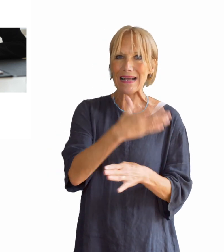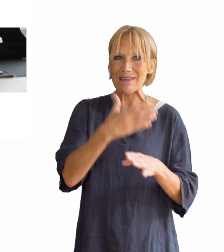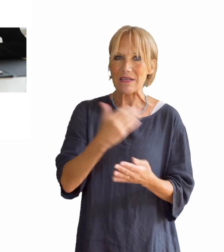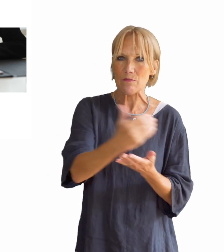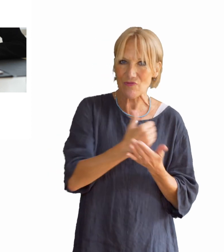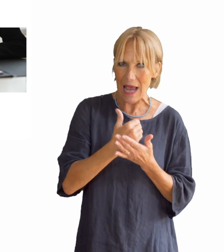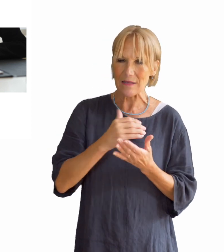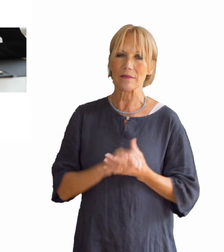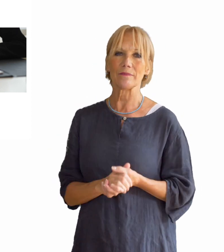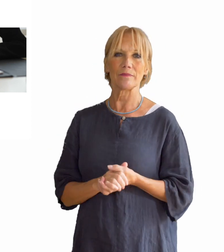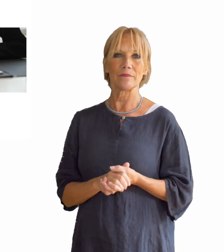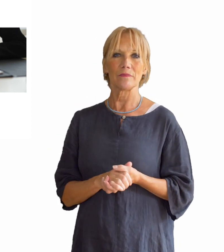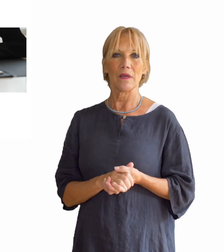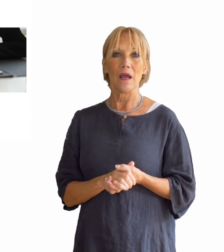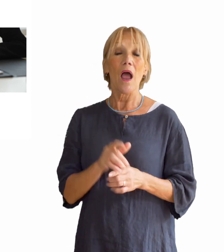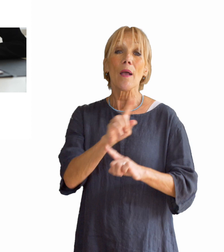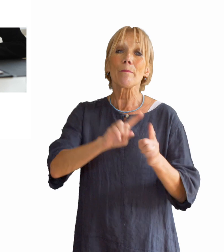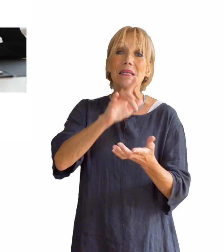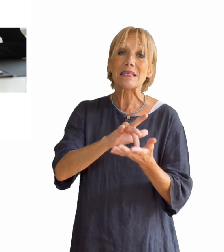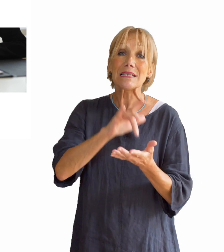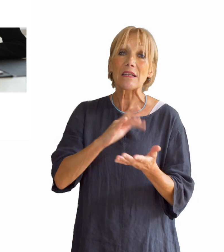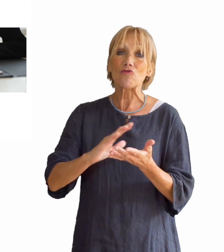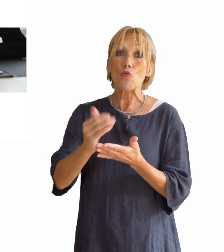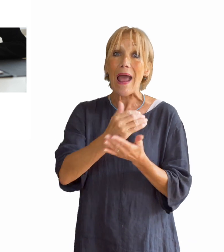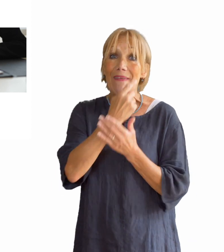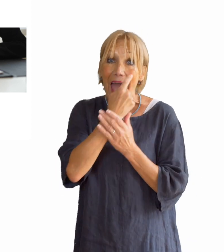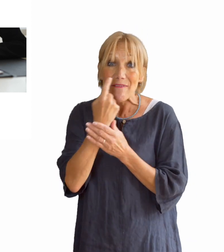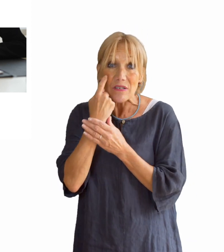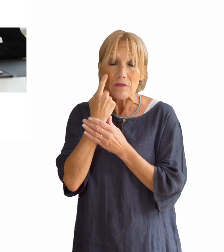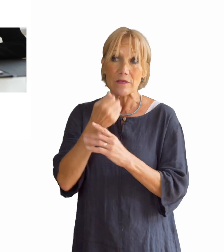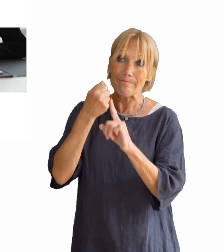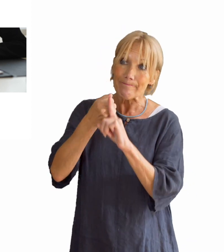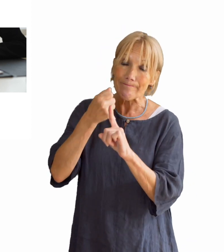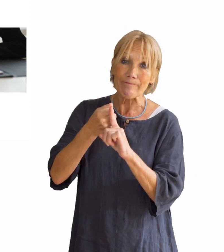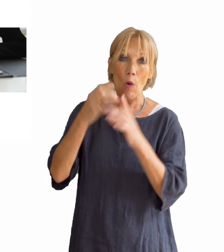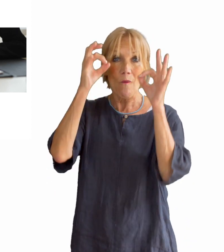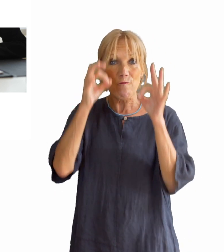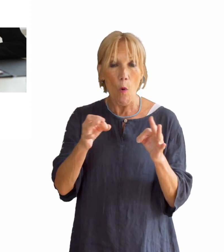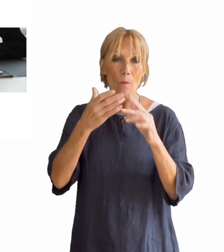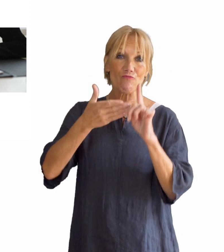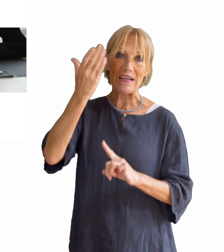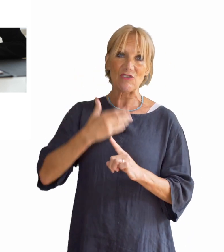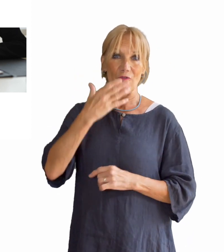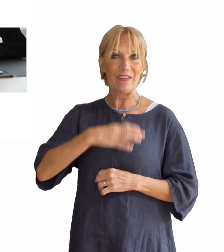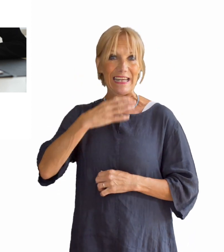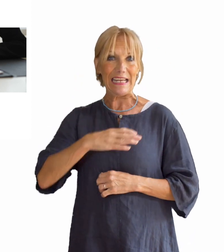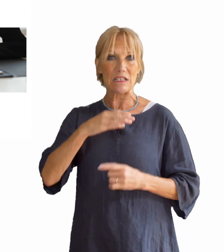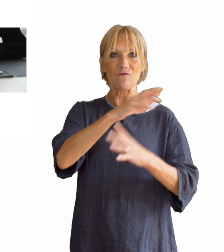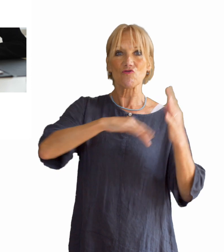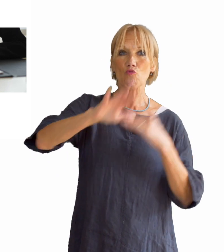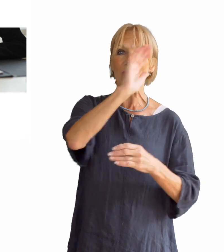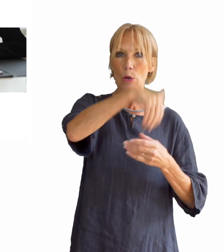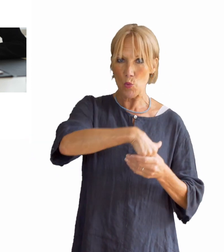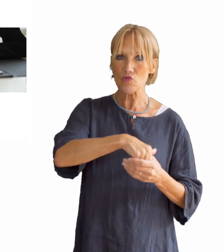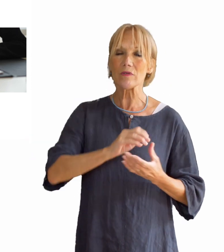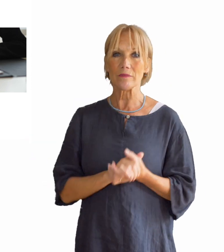and efficient, with core activities protected. Meeting centres should gather evidence and lobby for more formal recognition